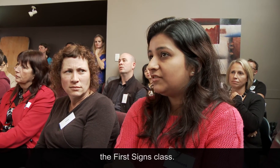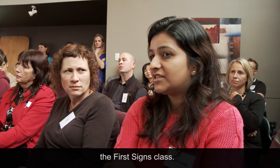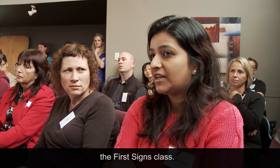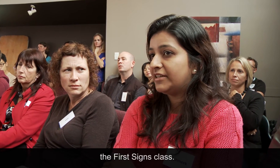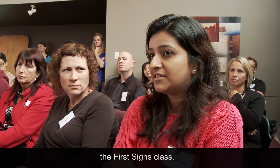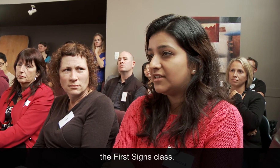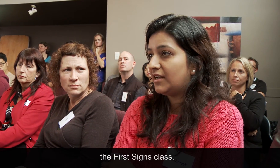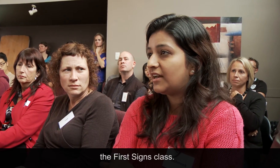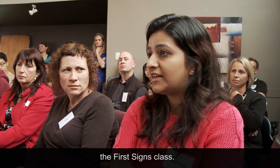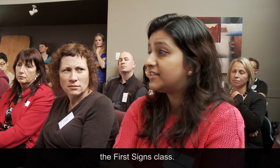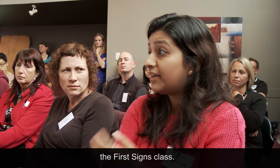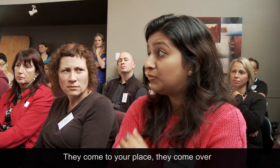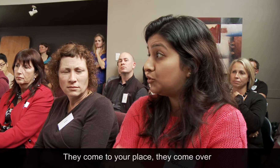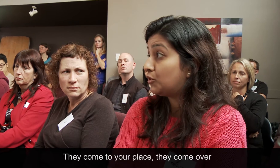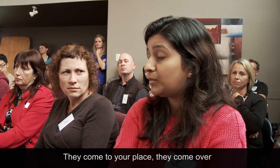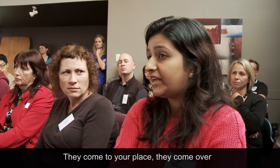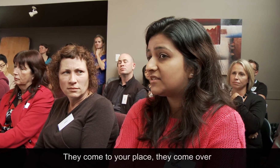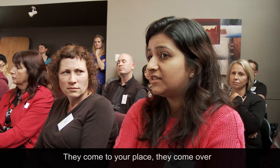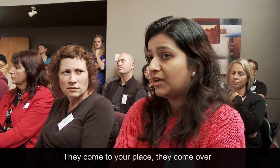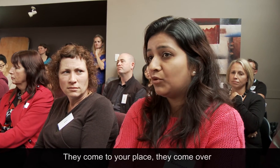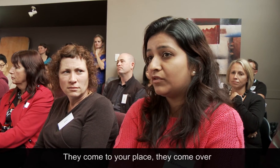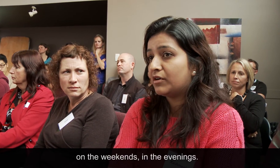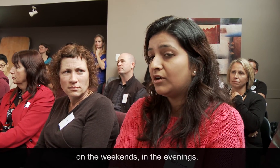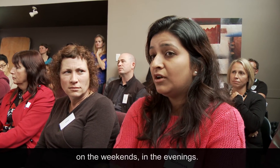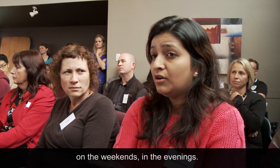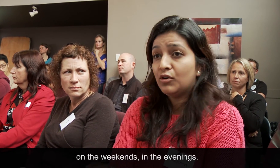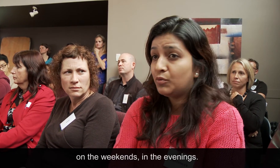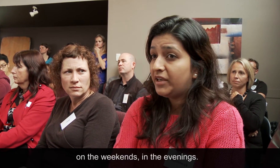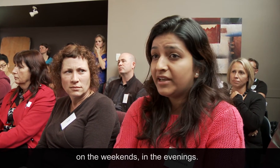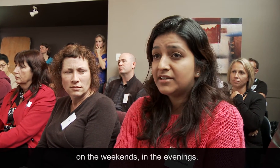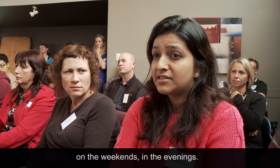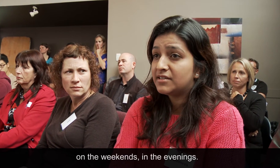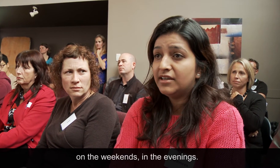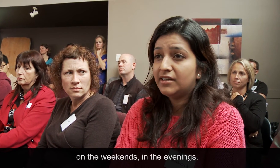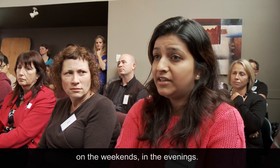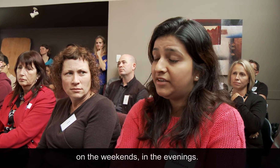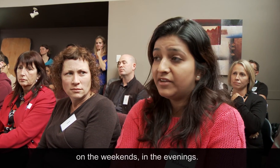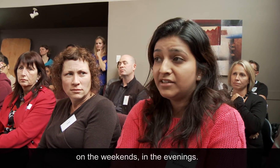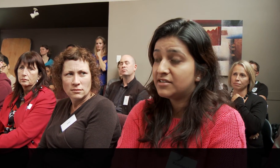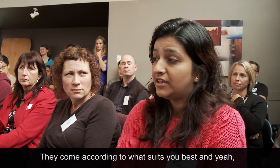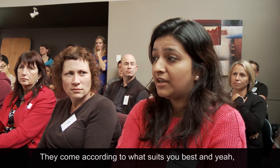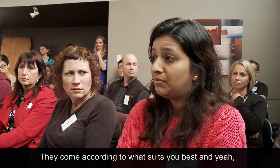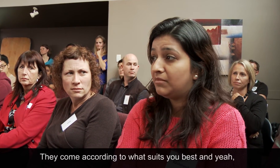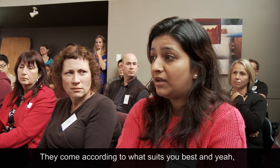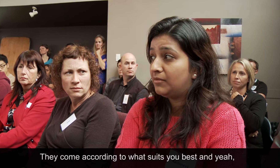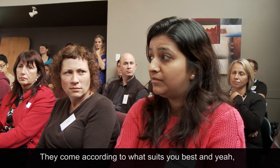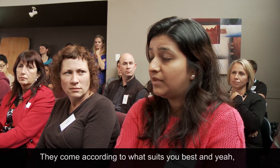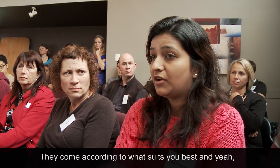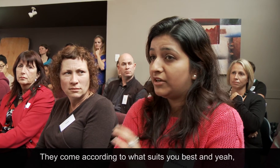first signs class. They come to your place. They come over on the weekends, in the evenings. They come according